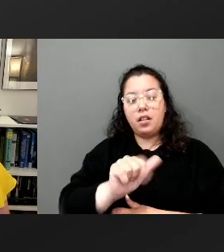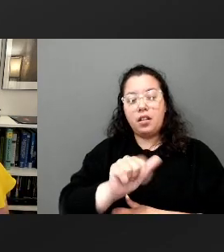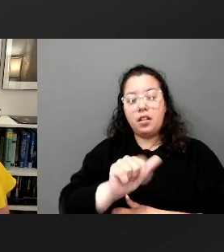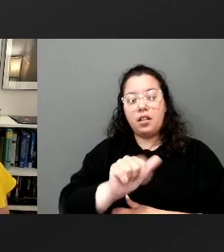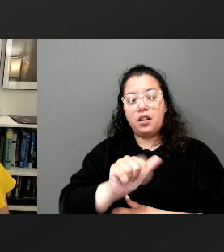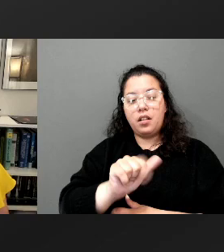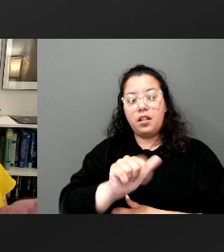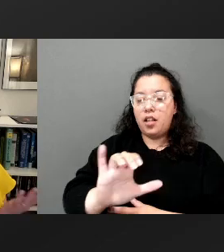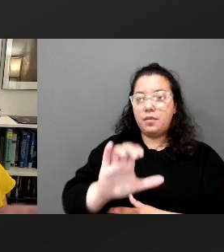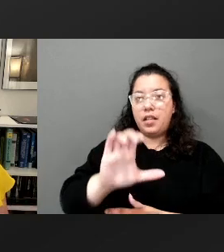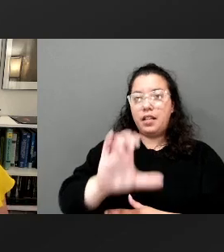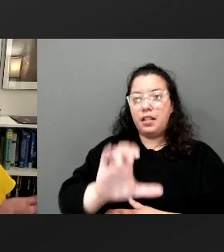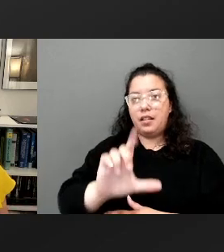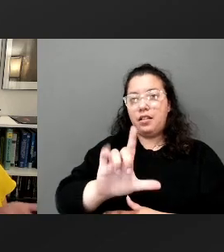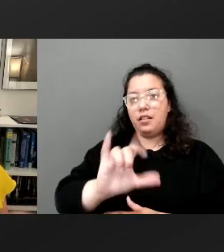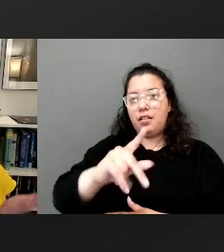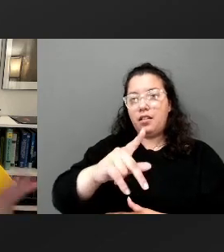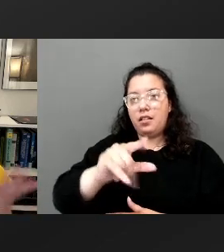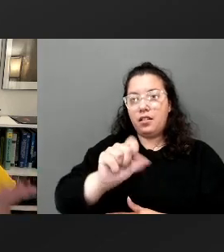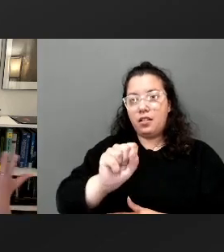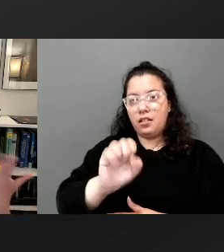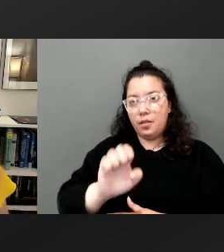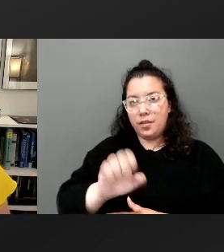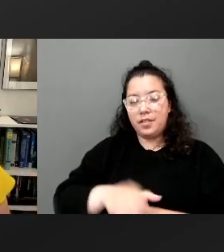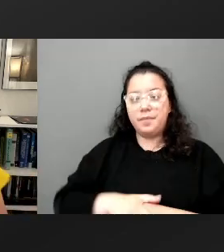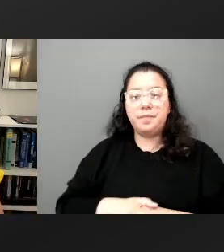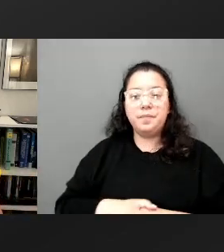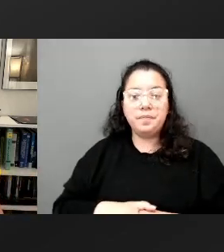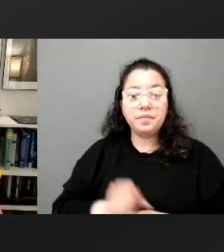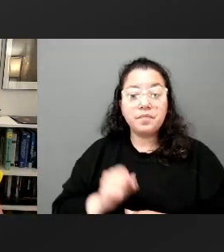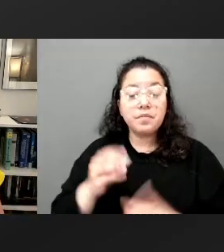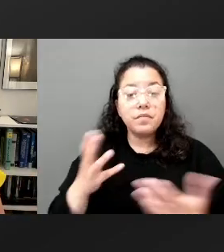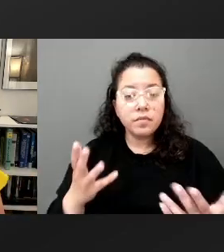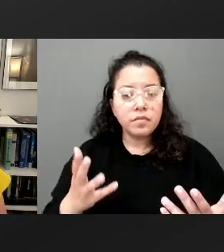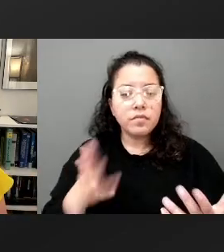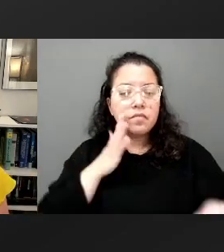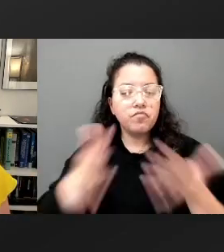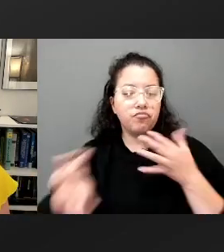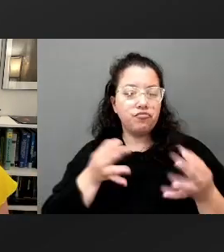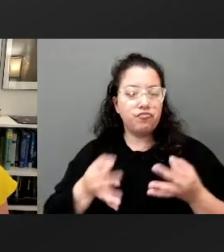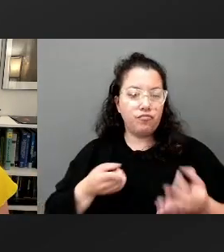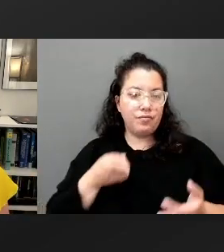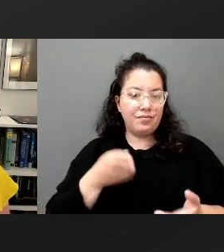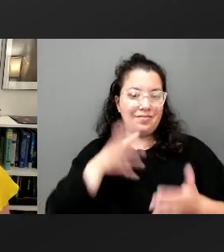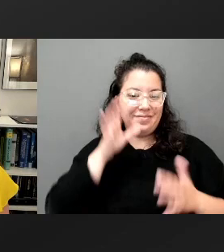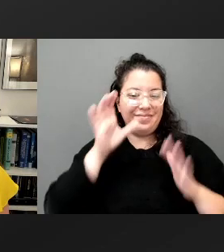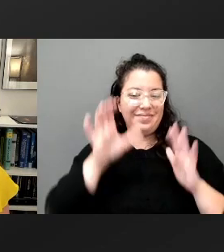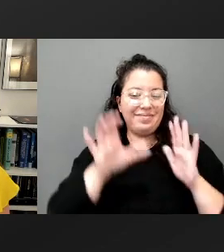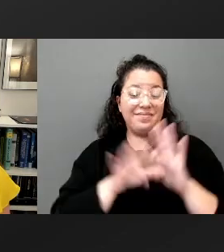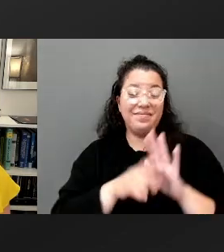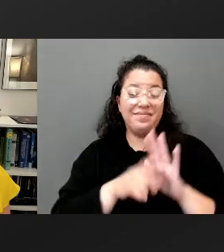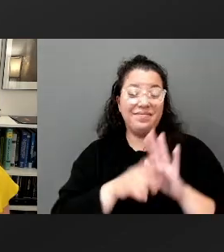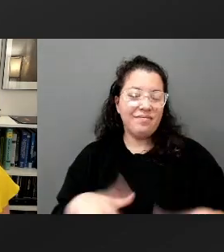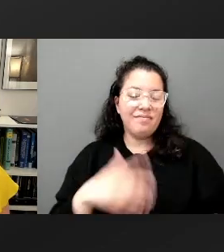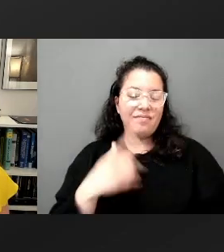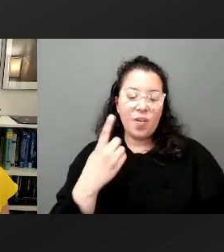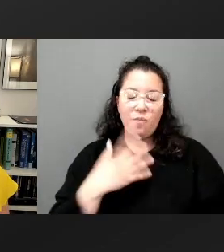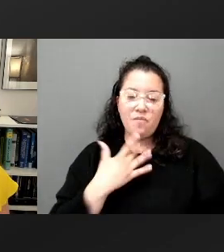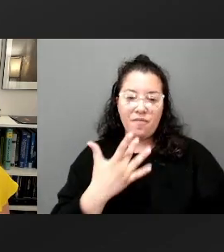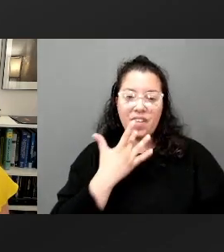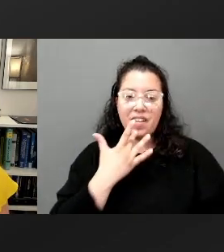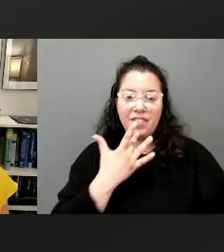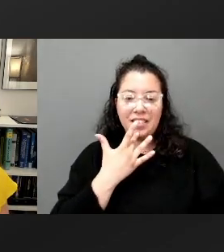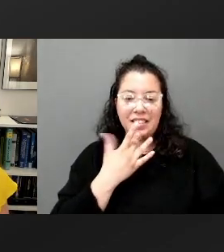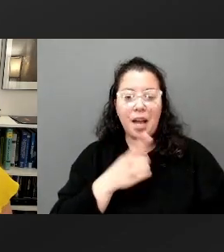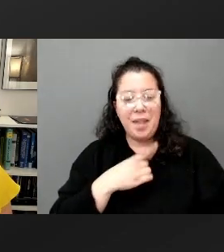with the audience what we're seeing here? This amazing, this is one of my favorites. Yeah, I really do like clusters, but this is